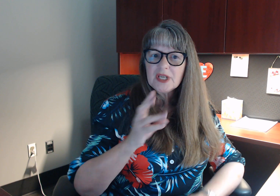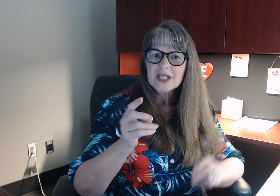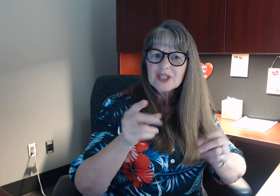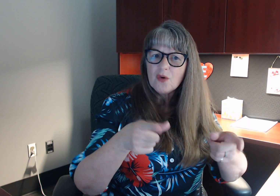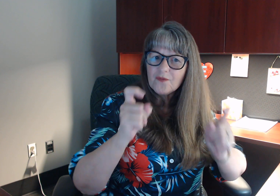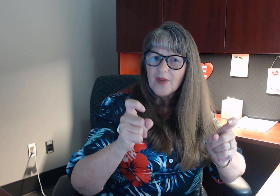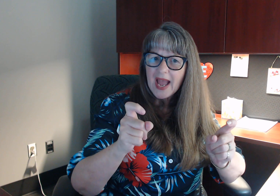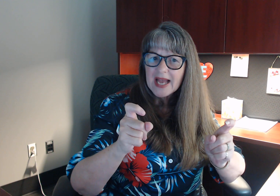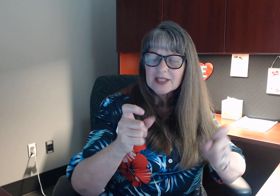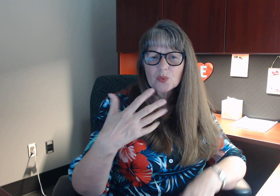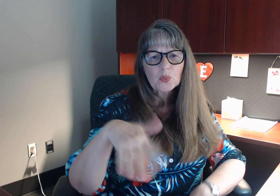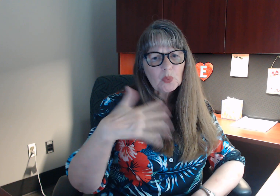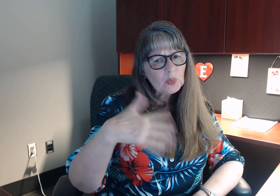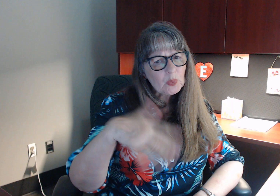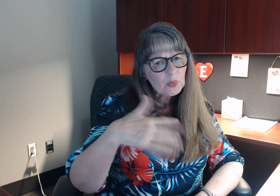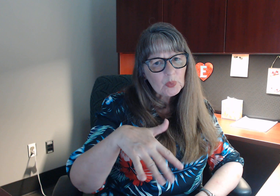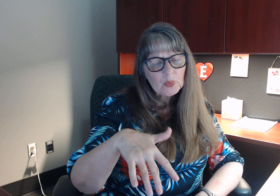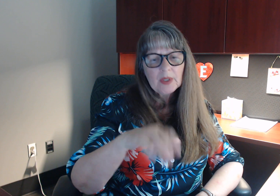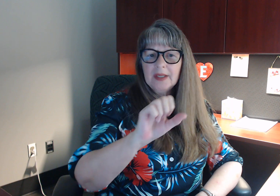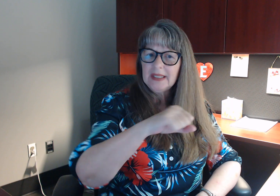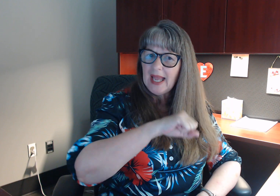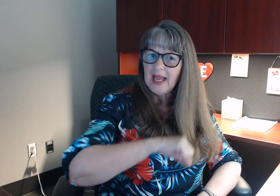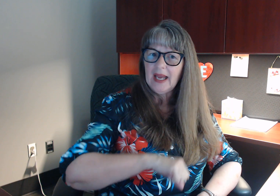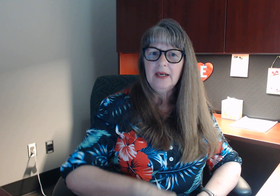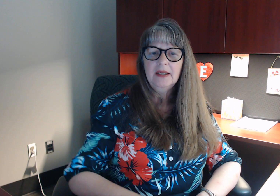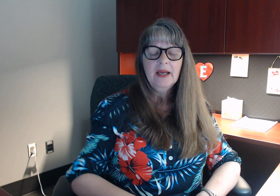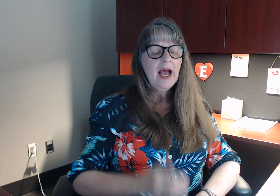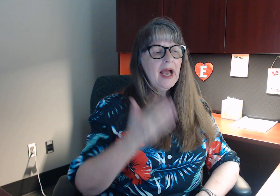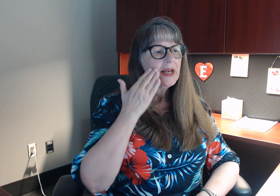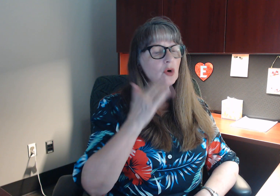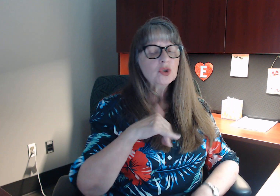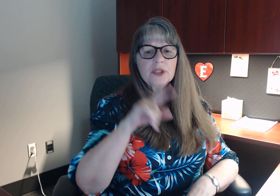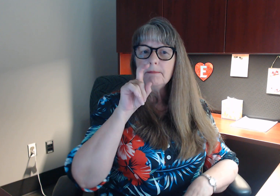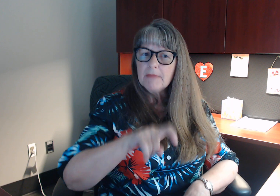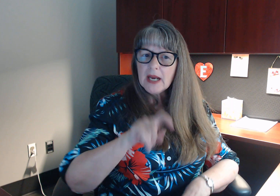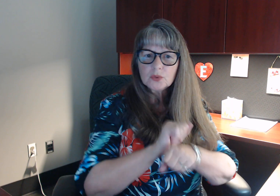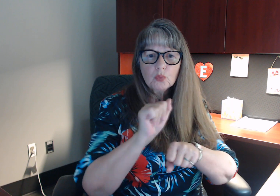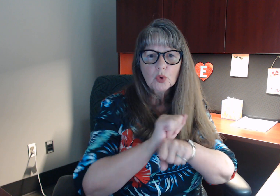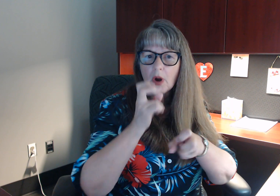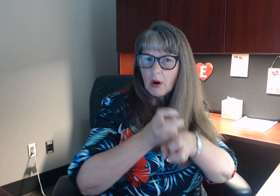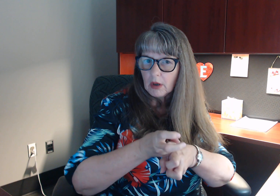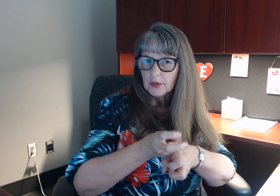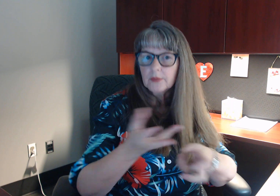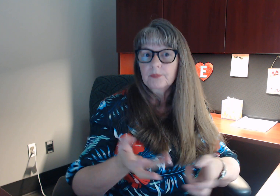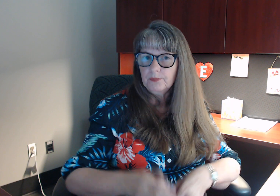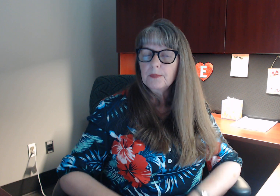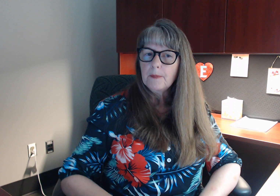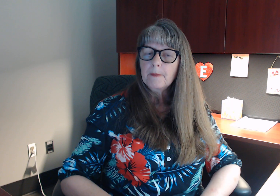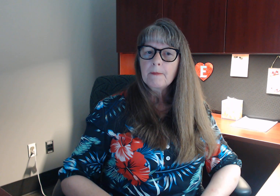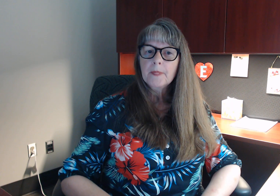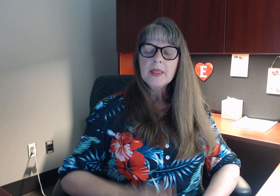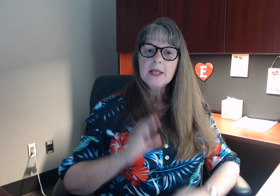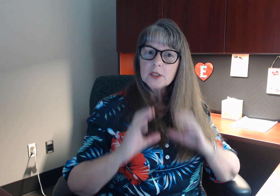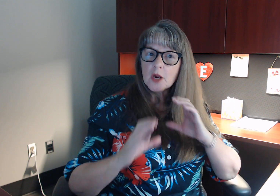so fast. Yeah, I know she must work hard. And that's a